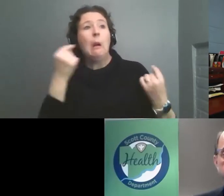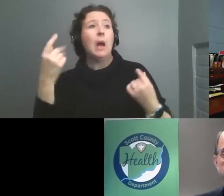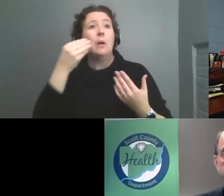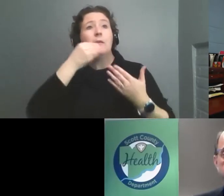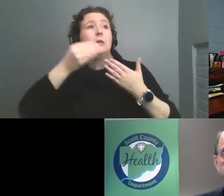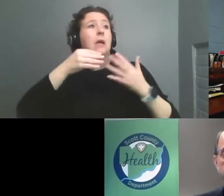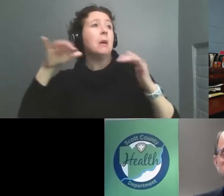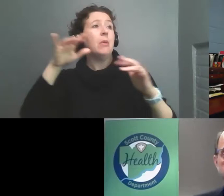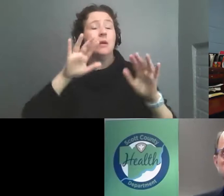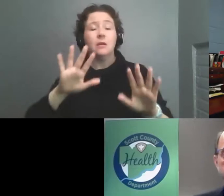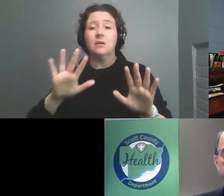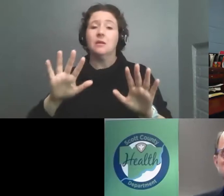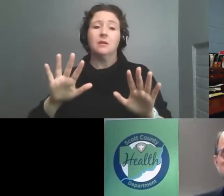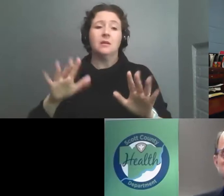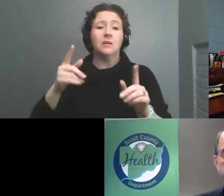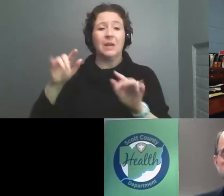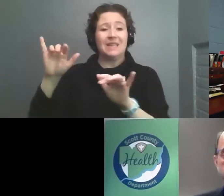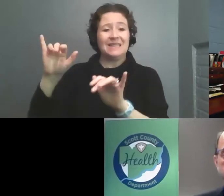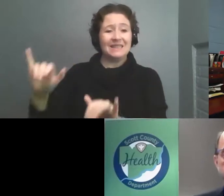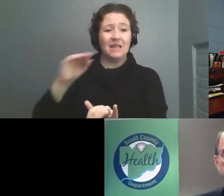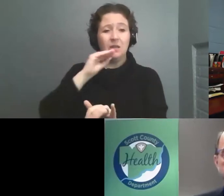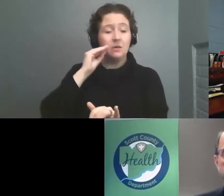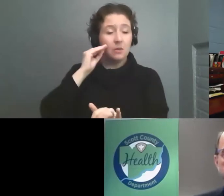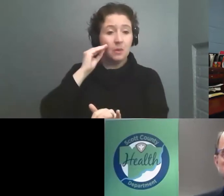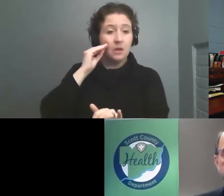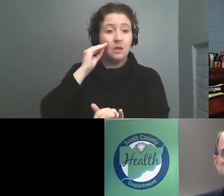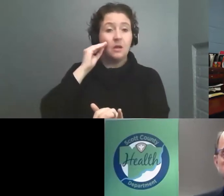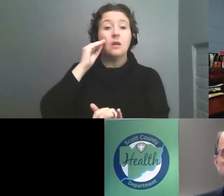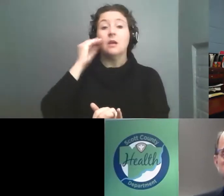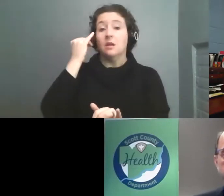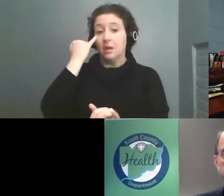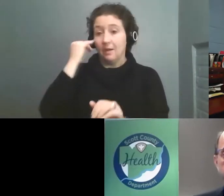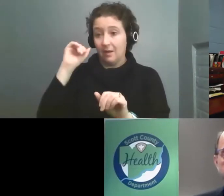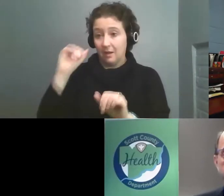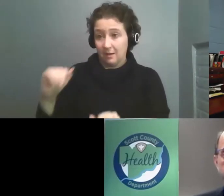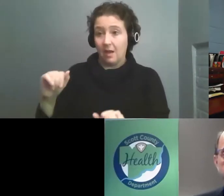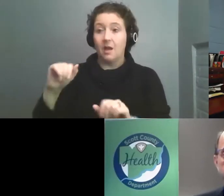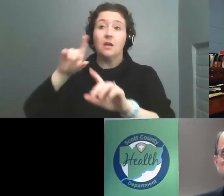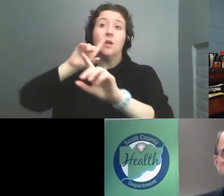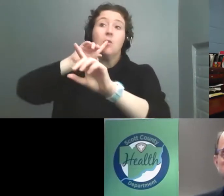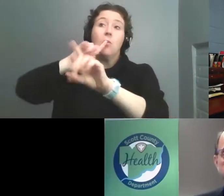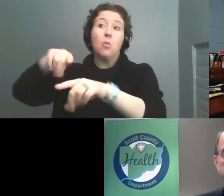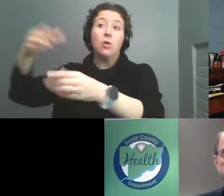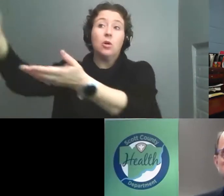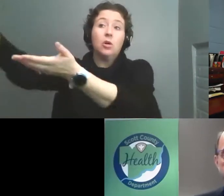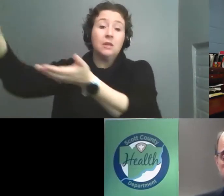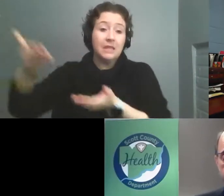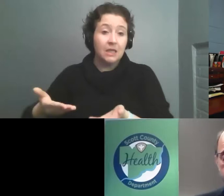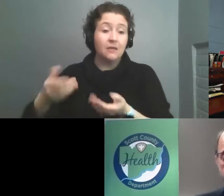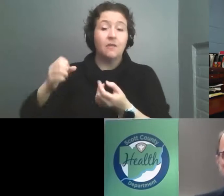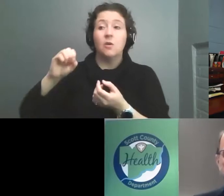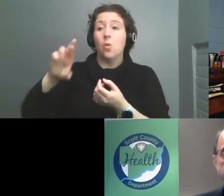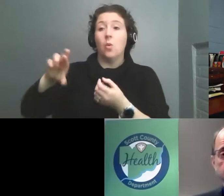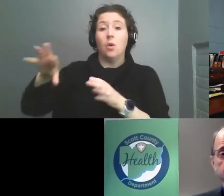store, other places. Try to opt for home delivery or curbside pickup or some other contactless way